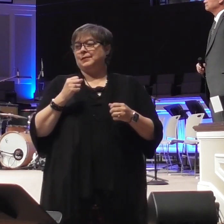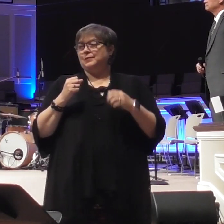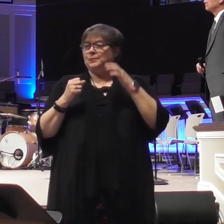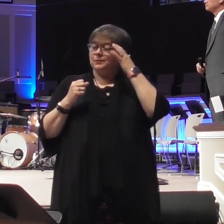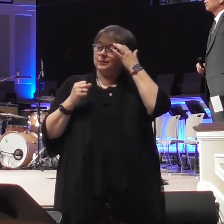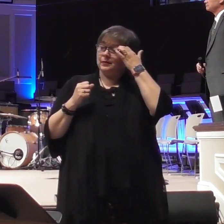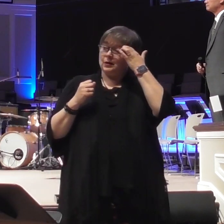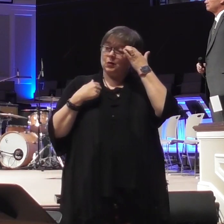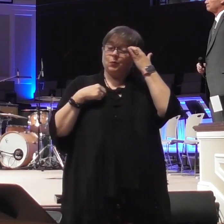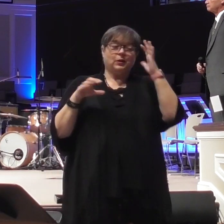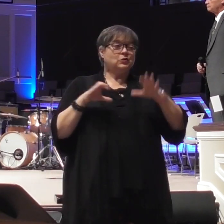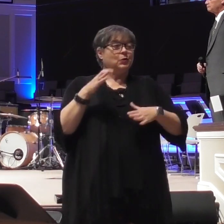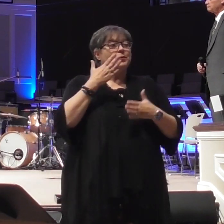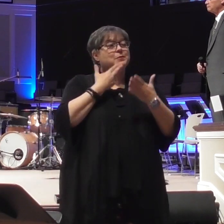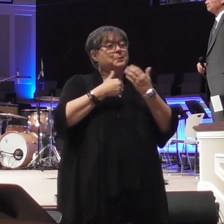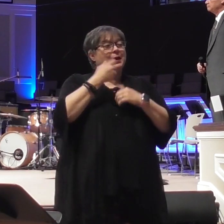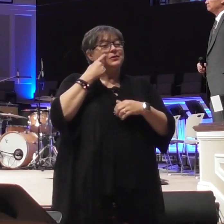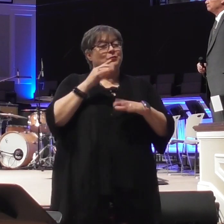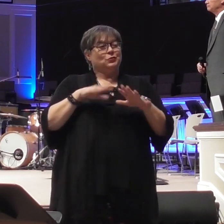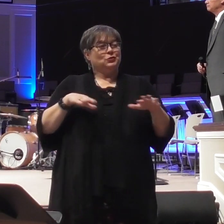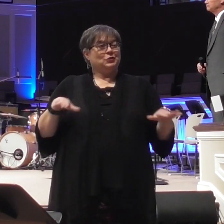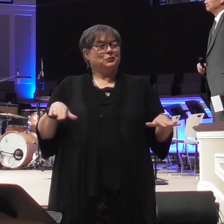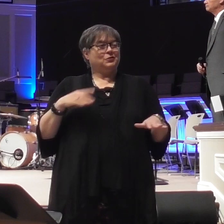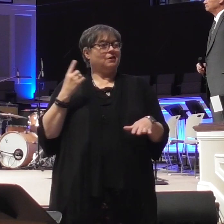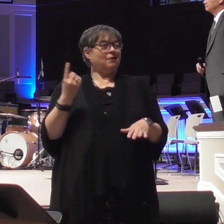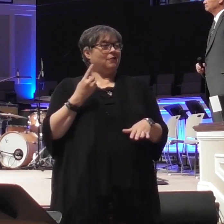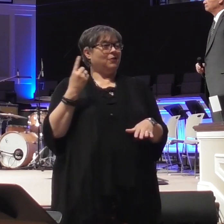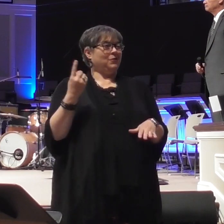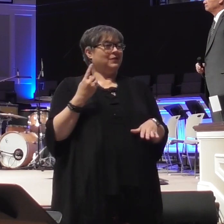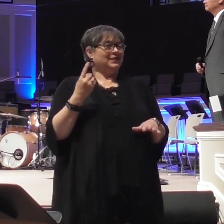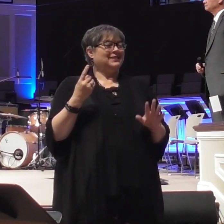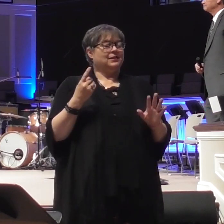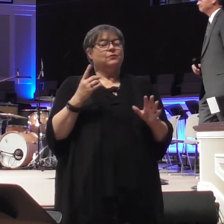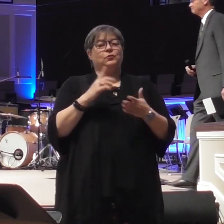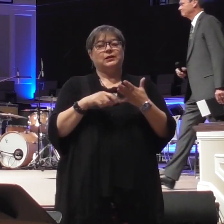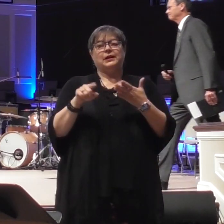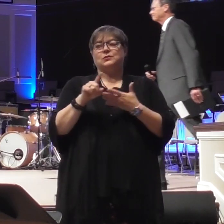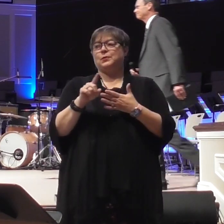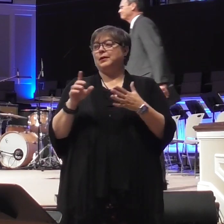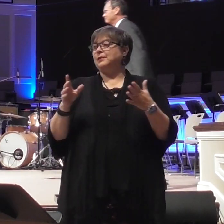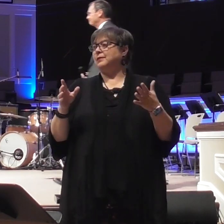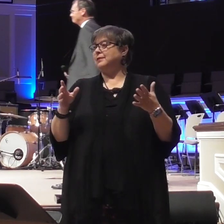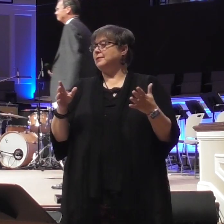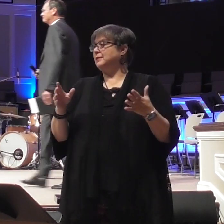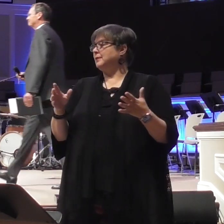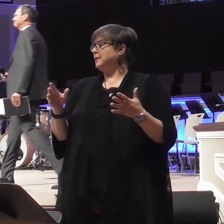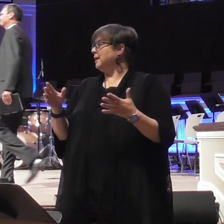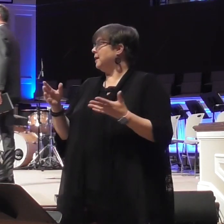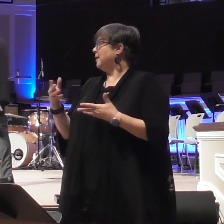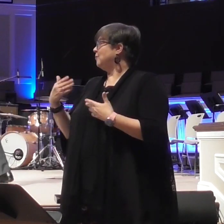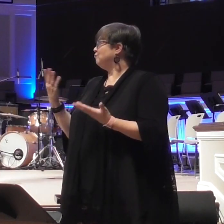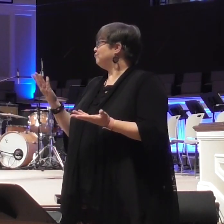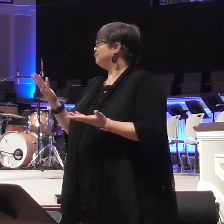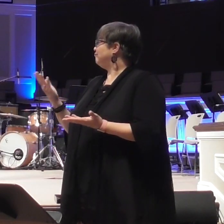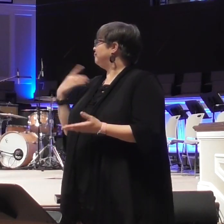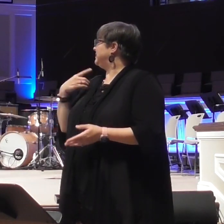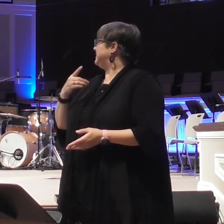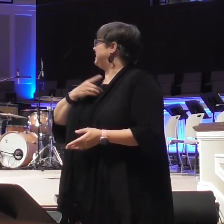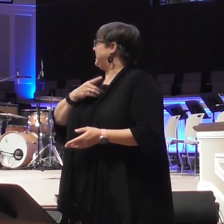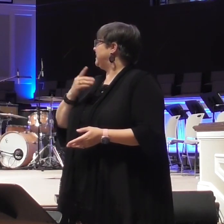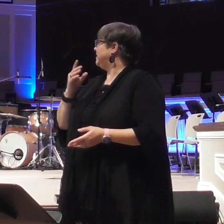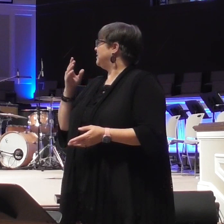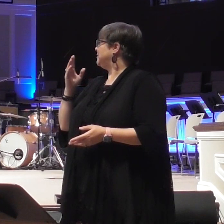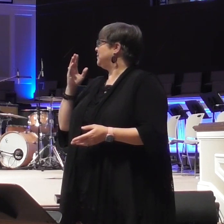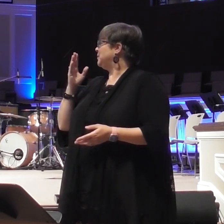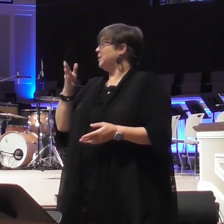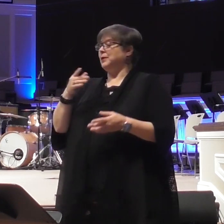we always do what's best for children. So it's going to be a great time of worship next week. Greg Carithers is going to come, one of our wonderful deacons, and he is going to dismiss us in